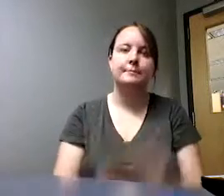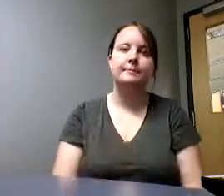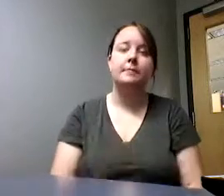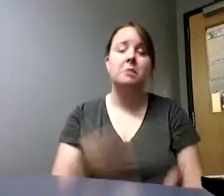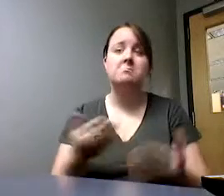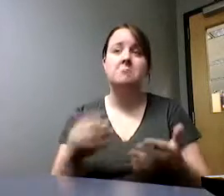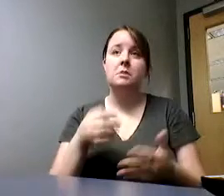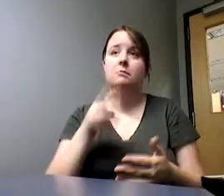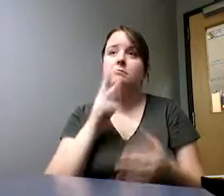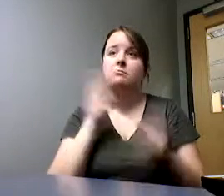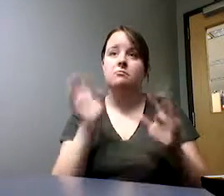high.